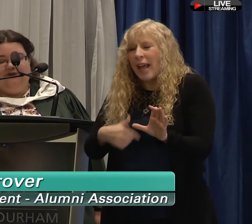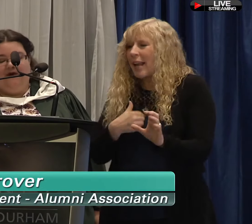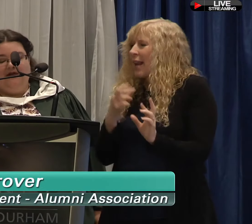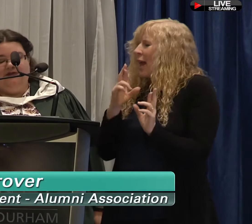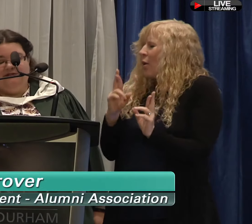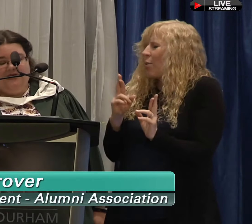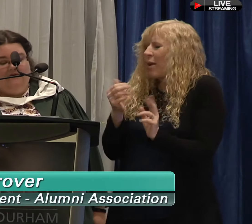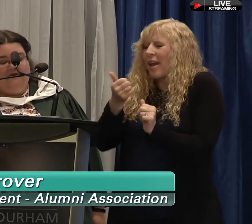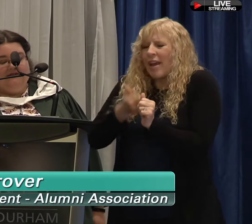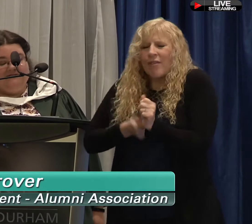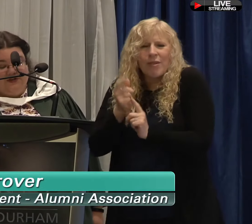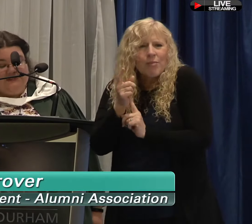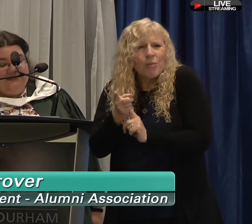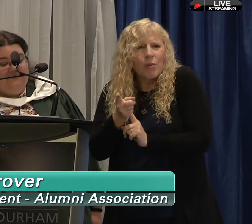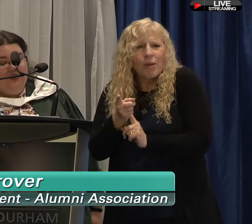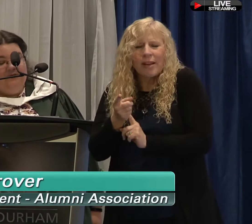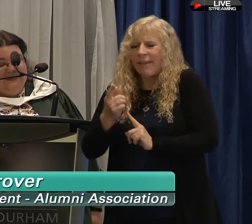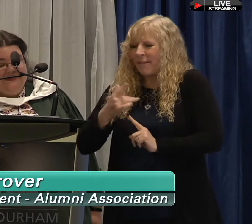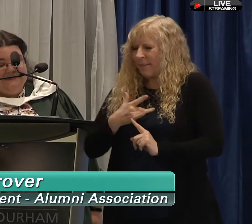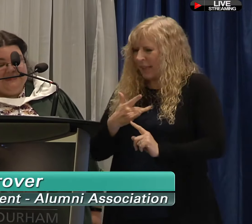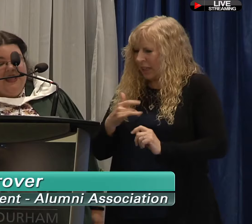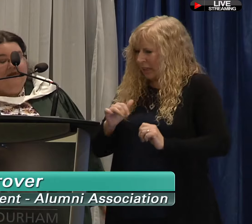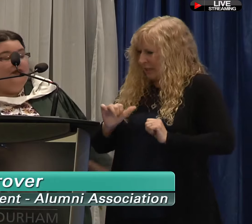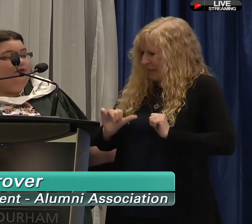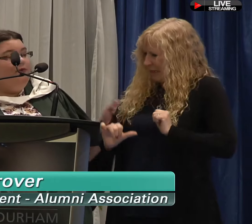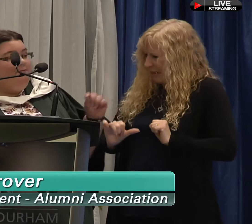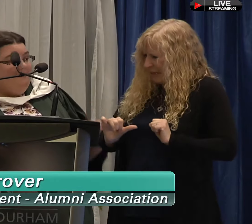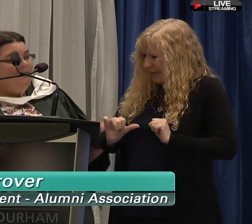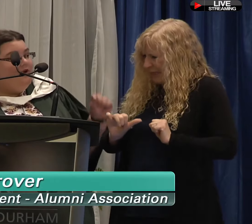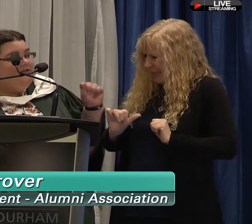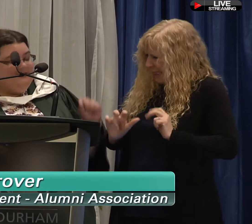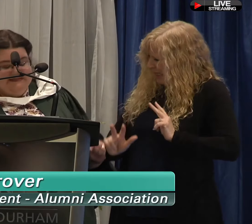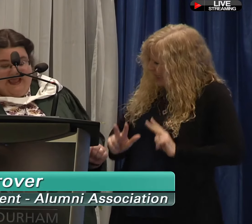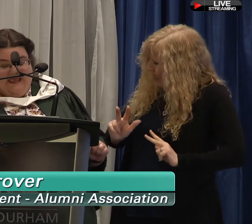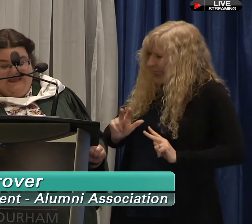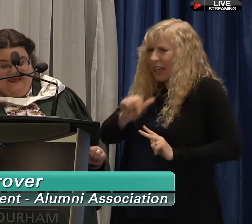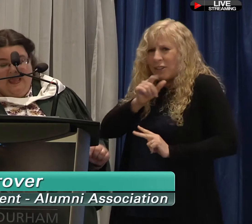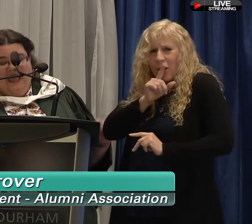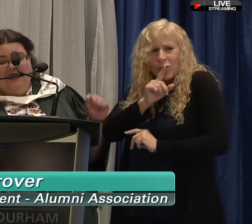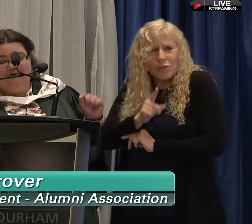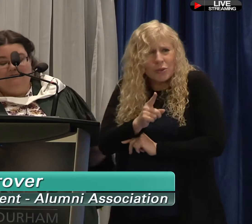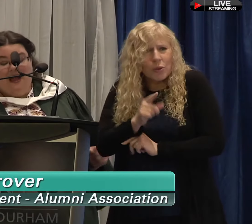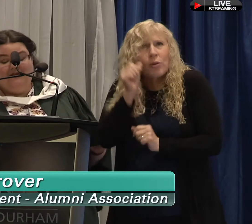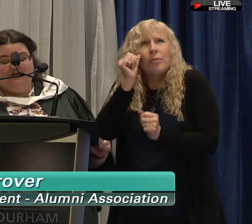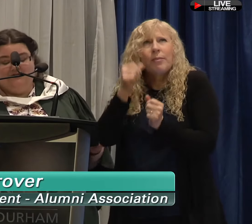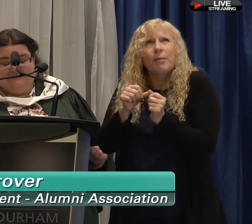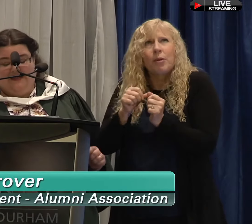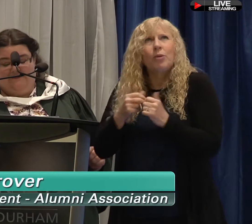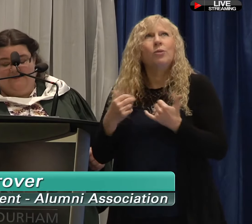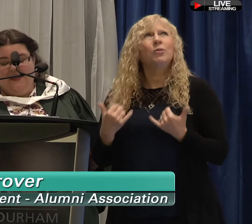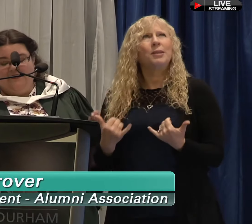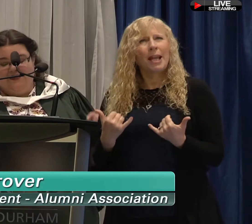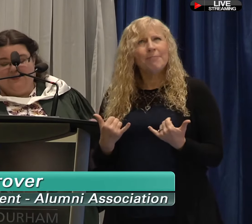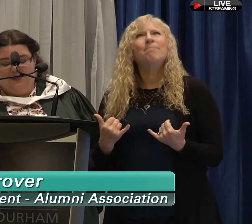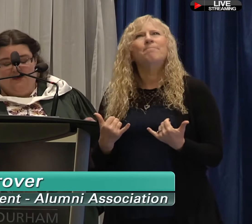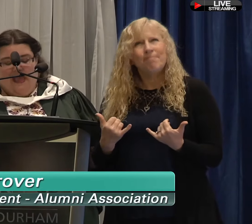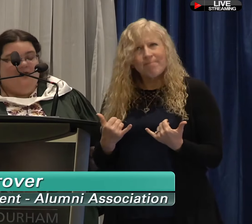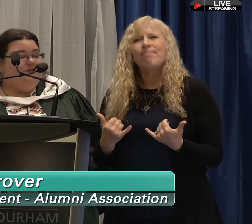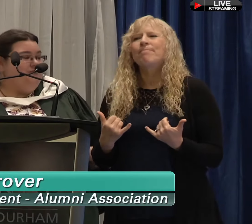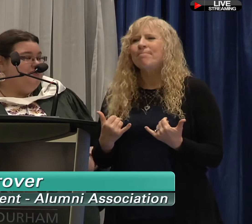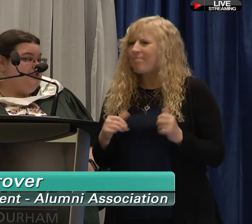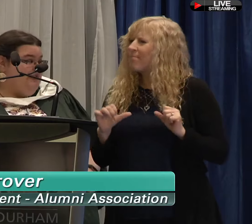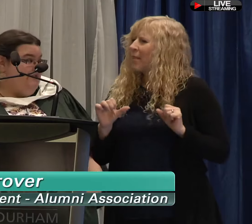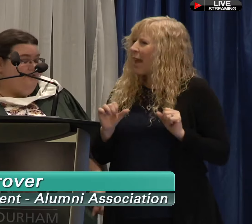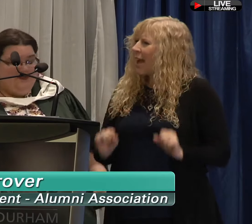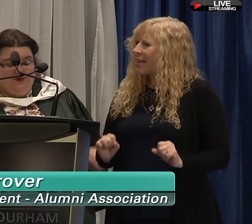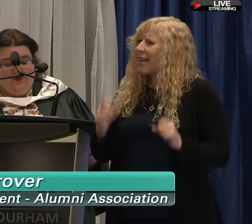moment you find yourself uncertain of your abilities that you remember today and remind yourself that you know how